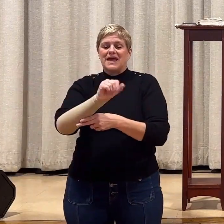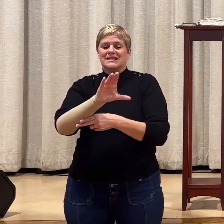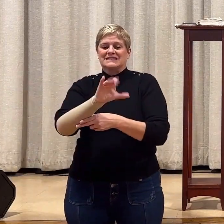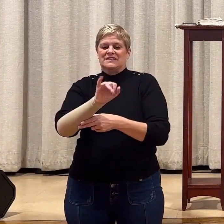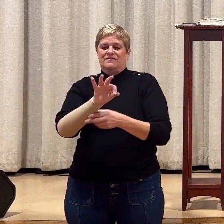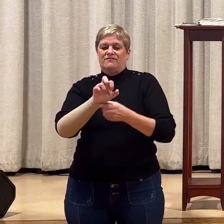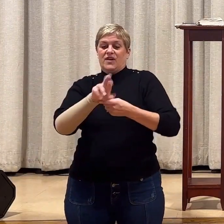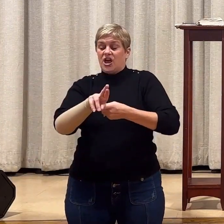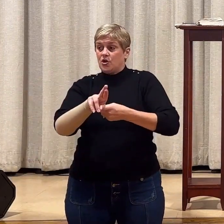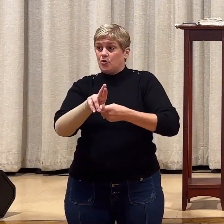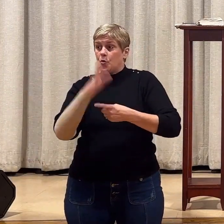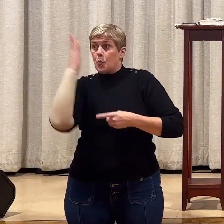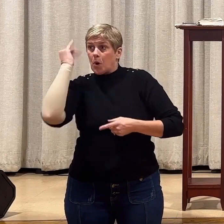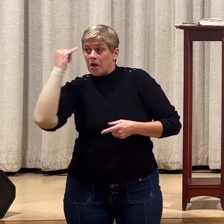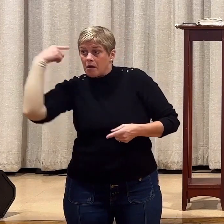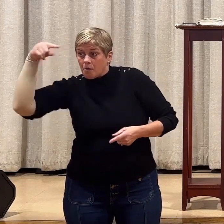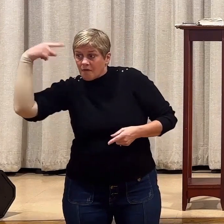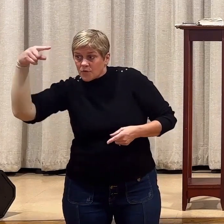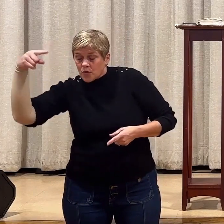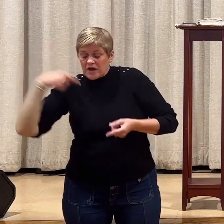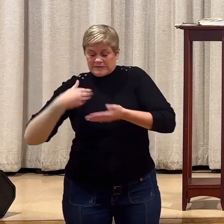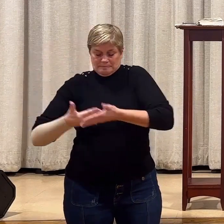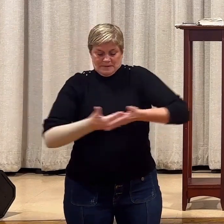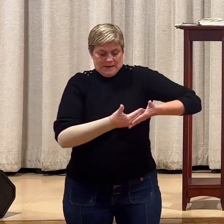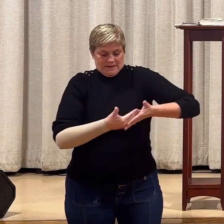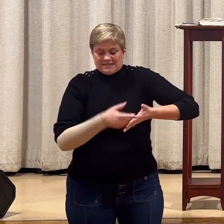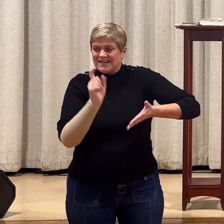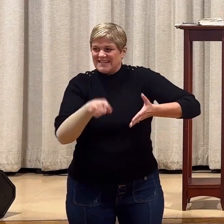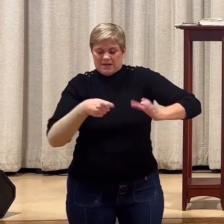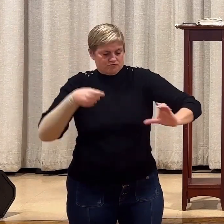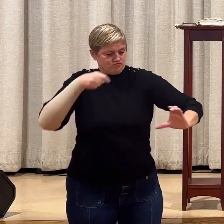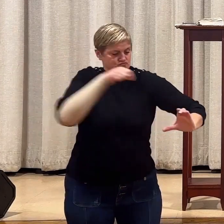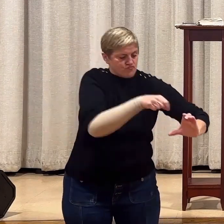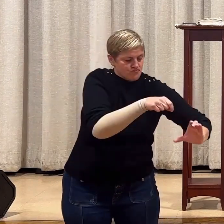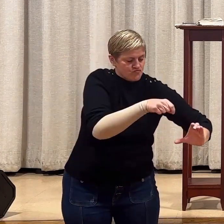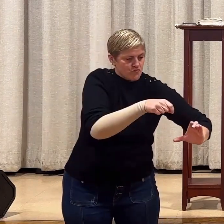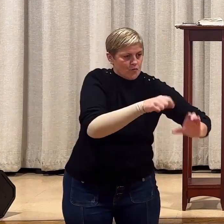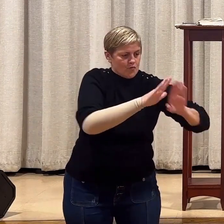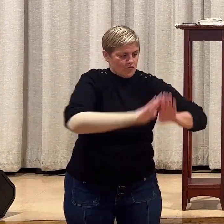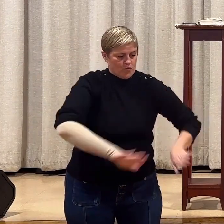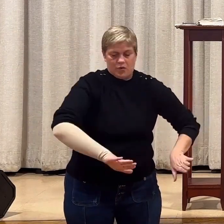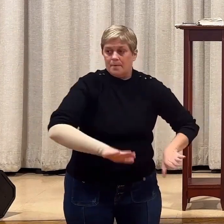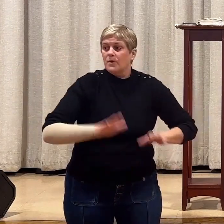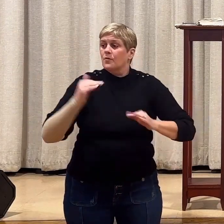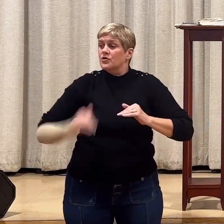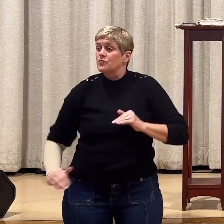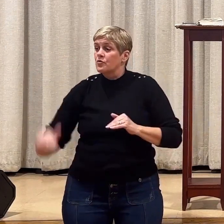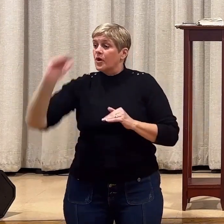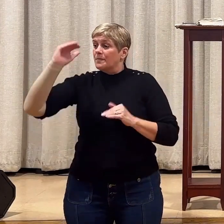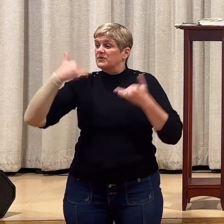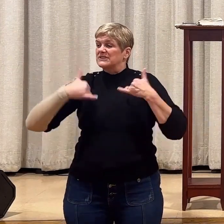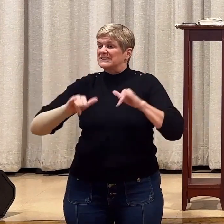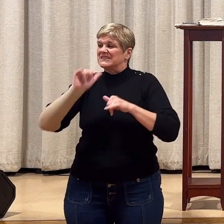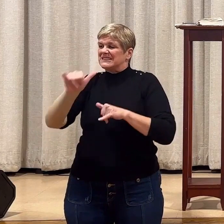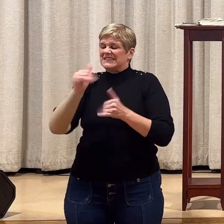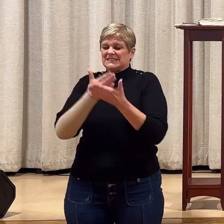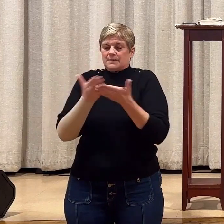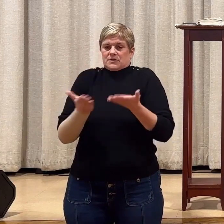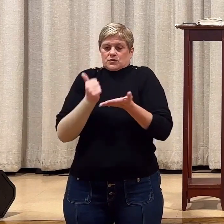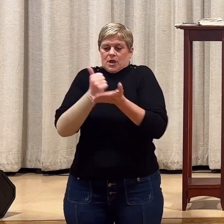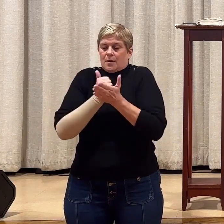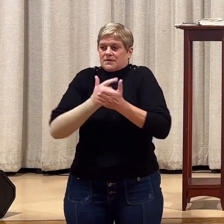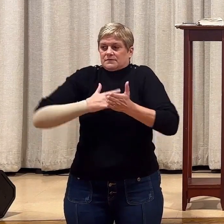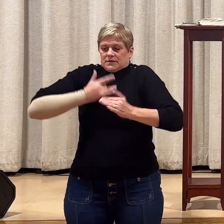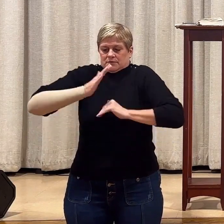reason. And I think as babies, they need that. But I think when we grow up, we still need a pacifier. It might not be a